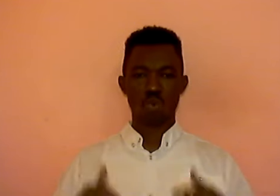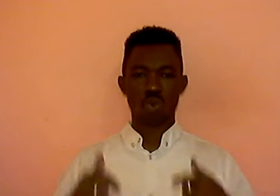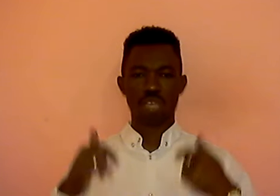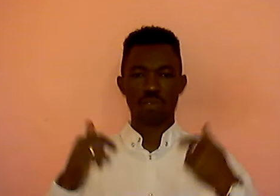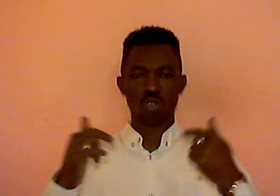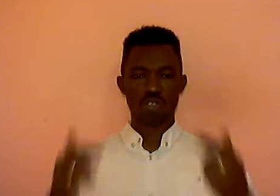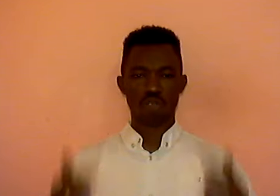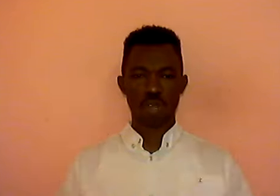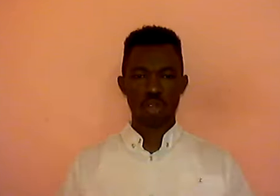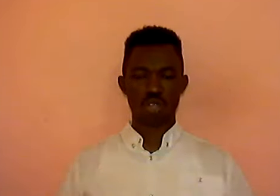word,